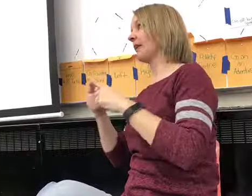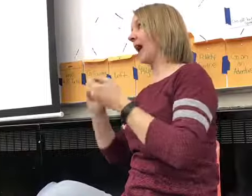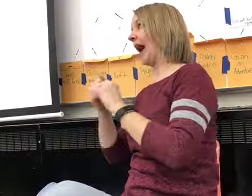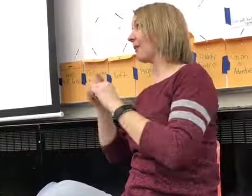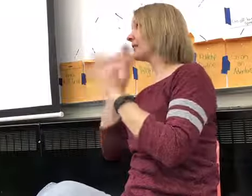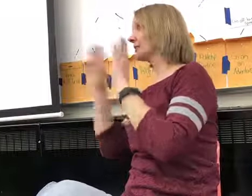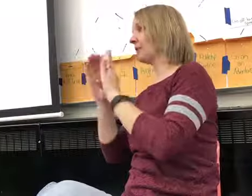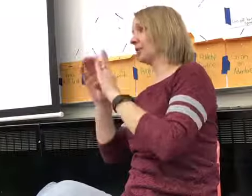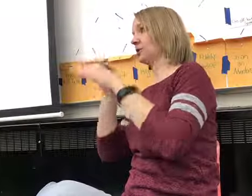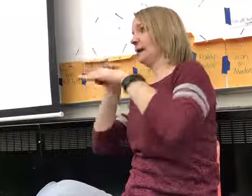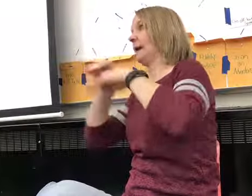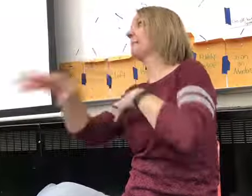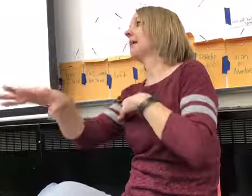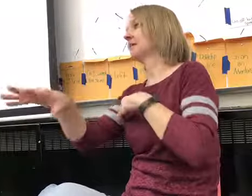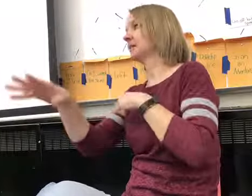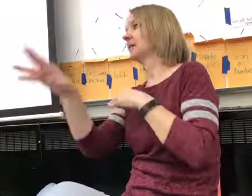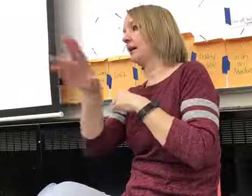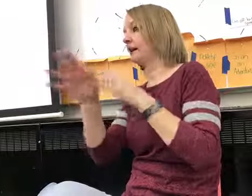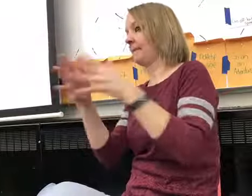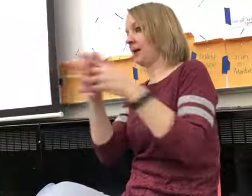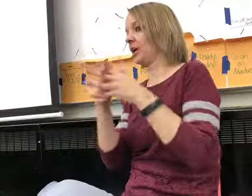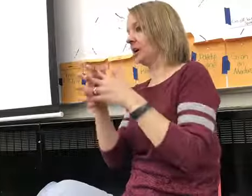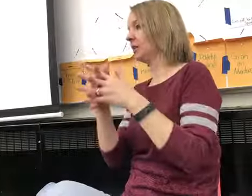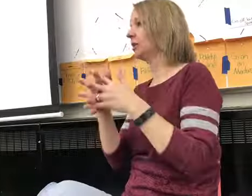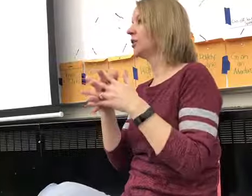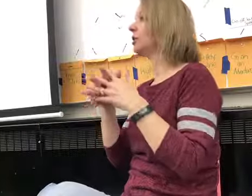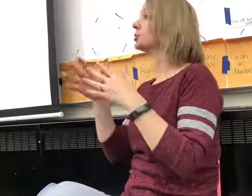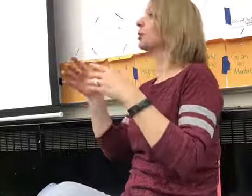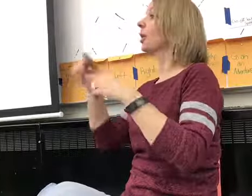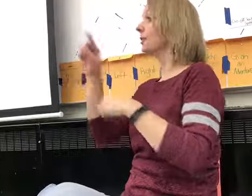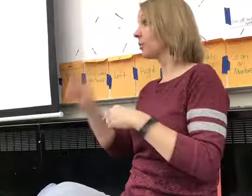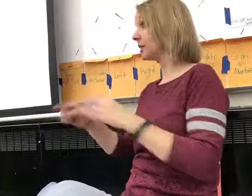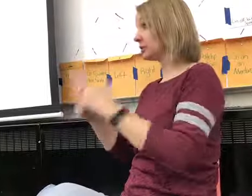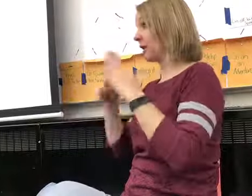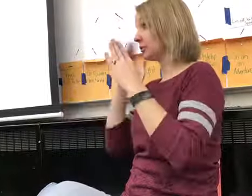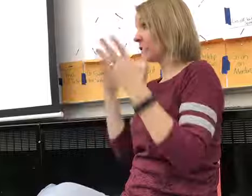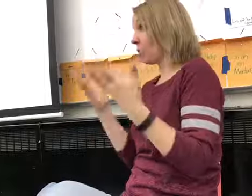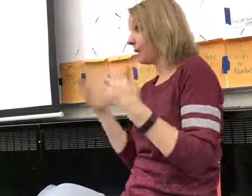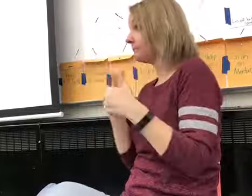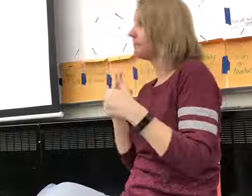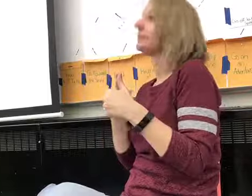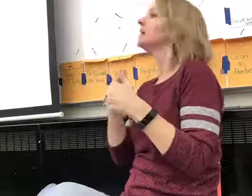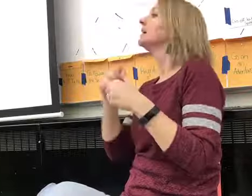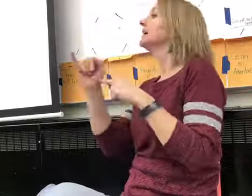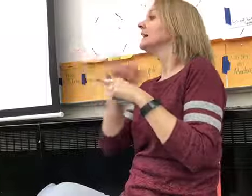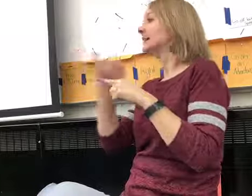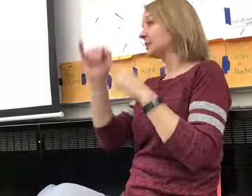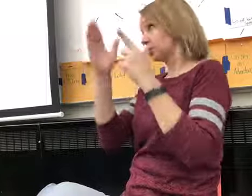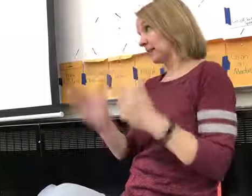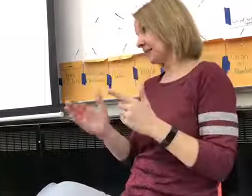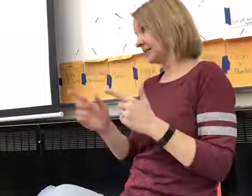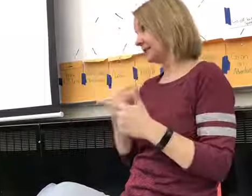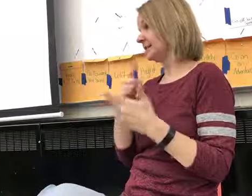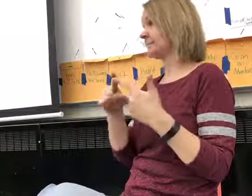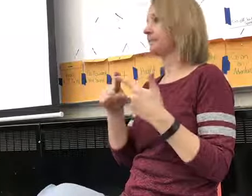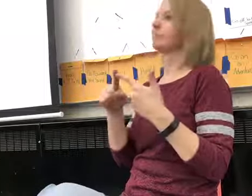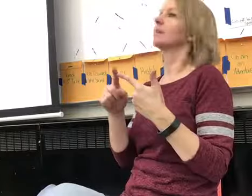So, you are responsible for your quiz for knowing the following. You need to know the Industrialists. You need to know the